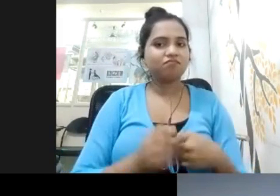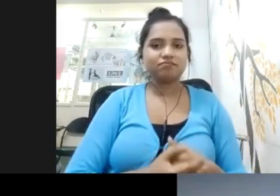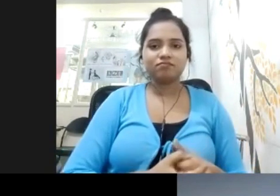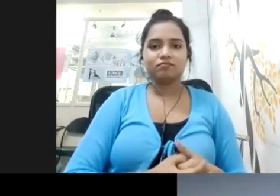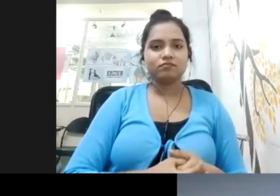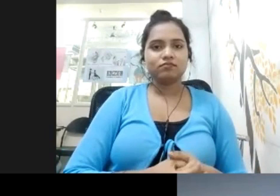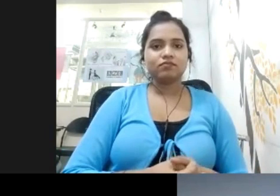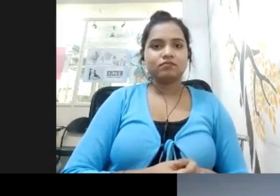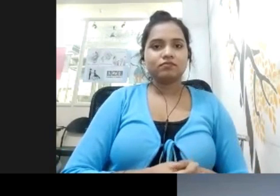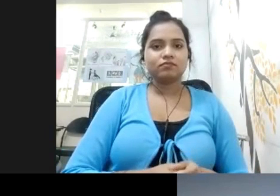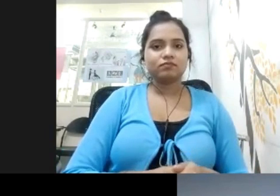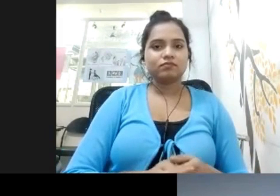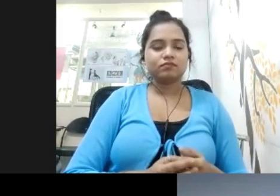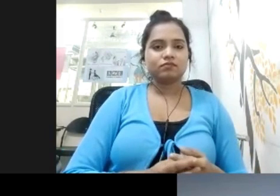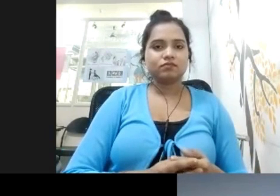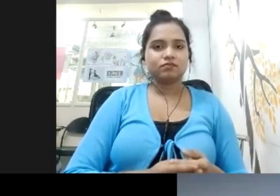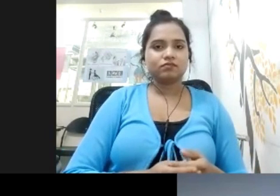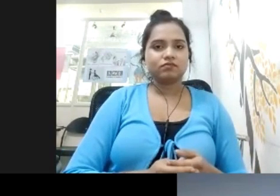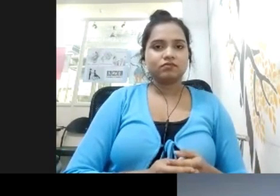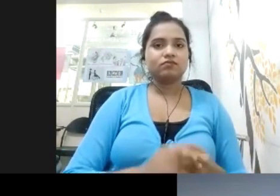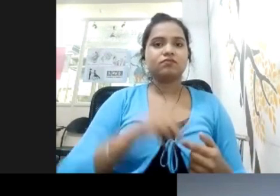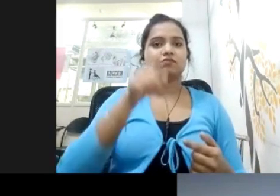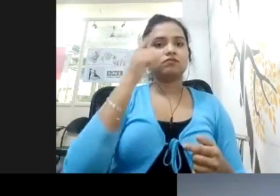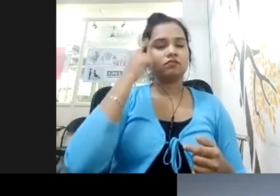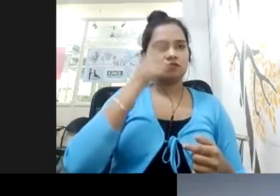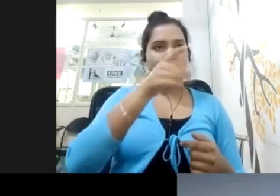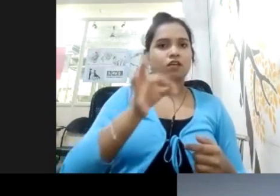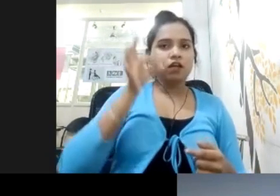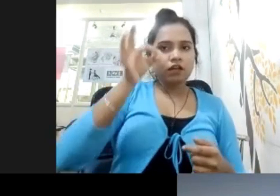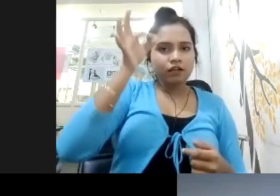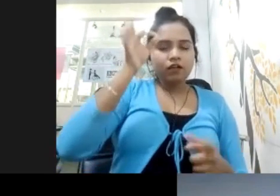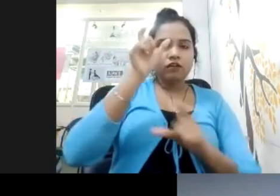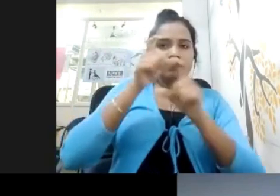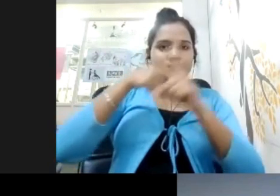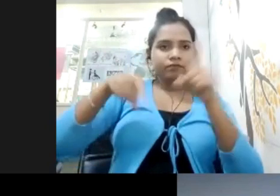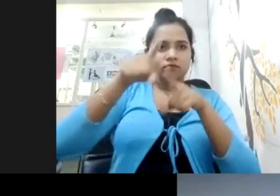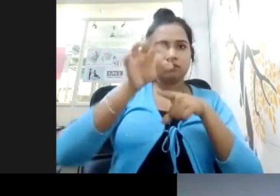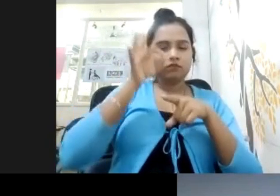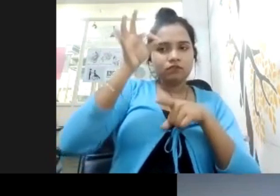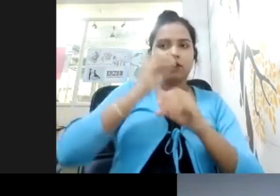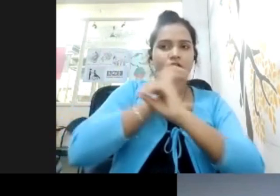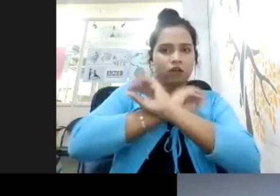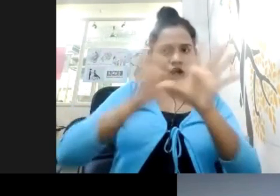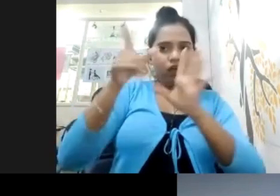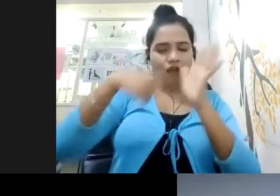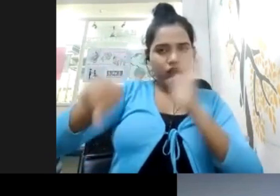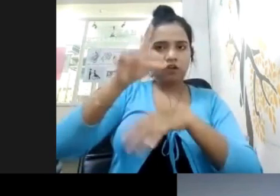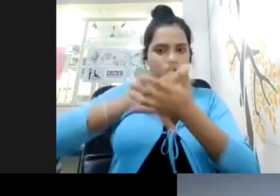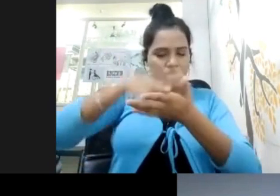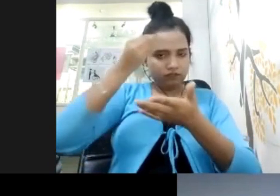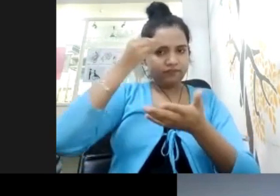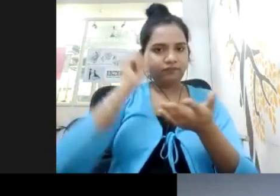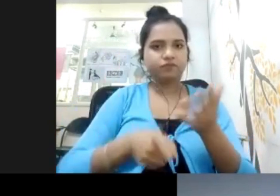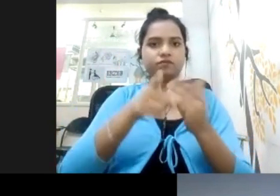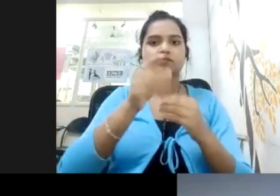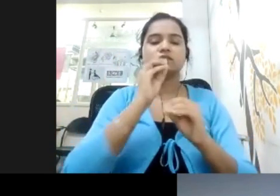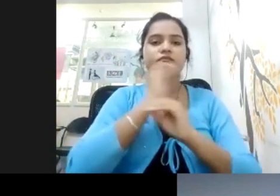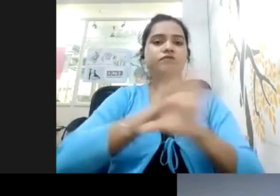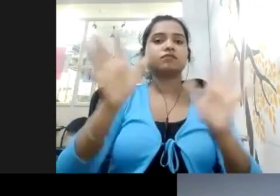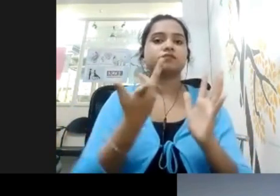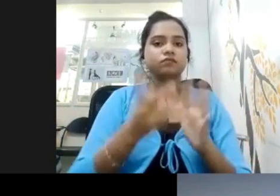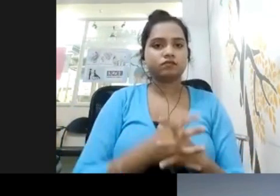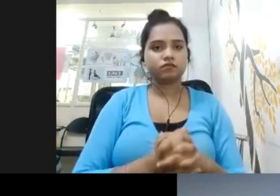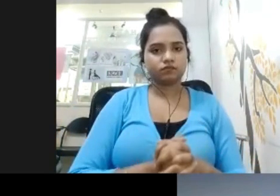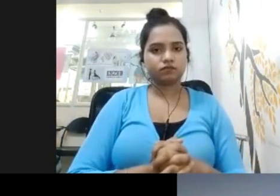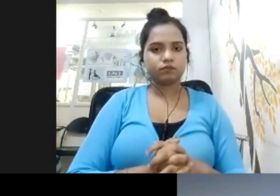tips would you give to other participants, the future participants in this particular category? See, what you have to do is you should be very clear about the